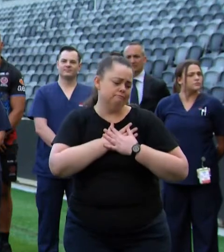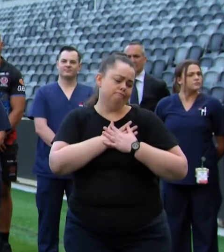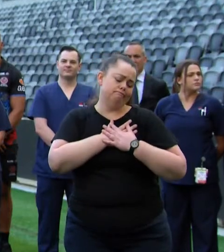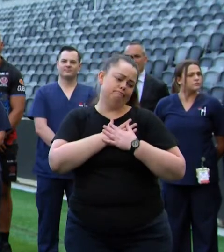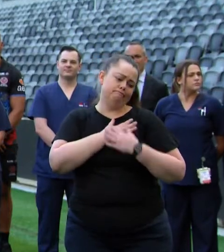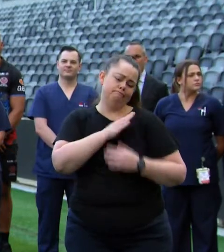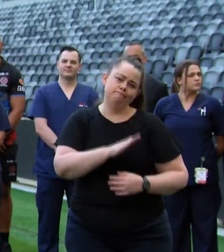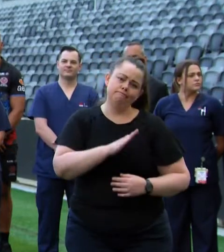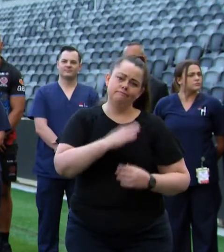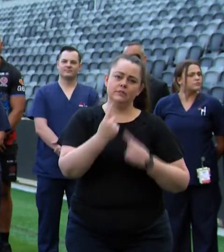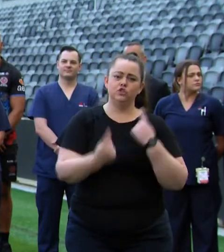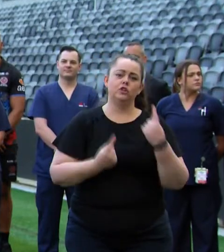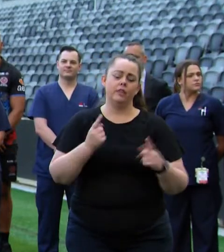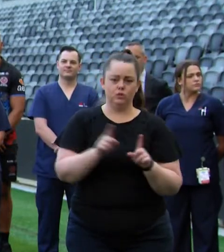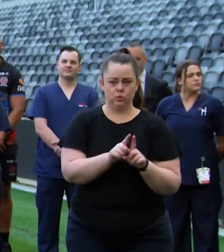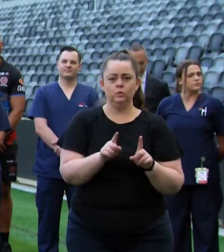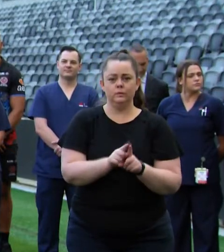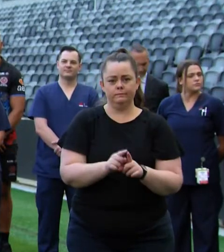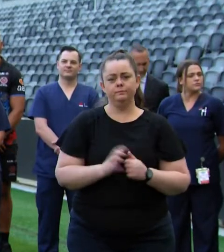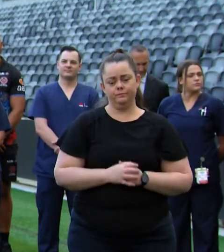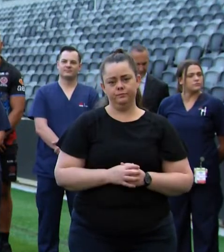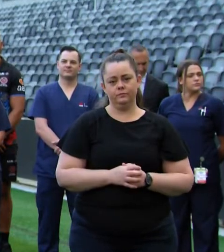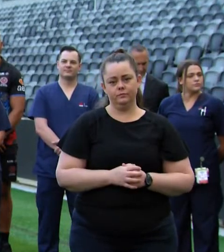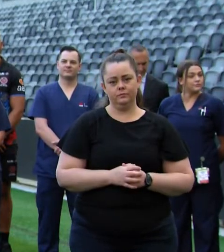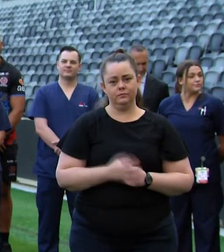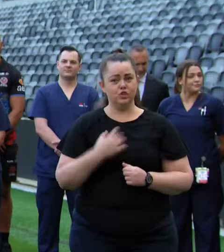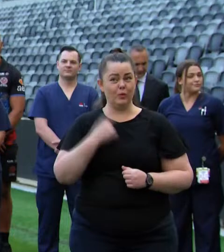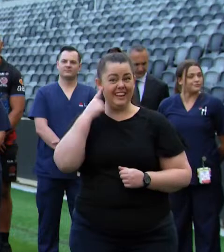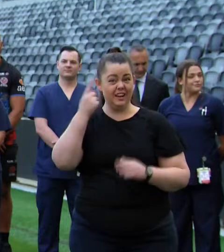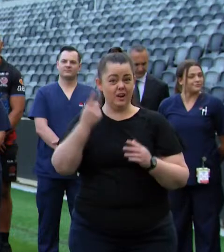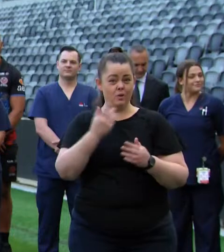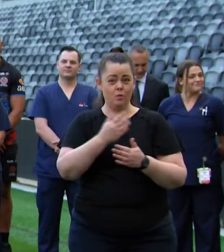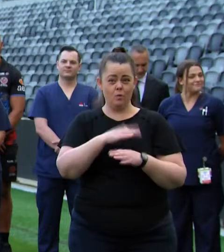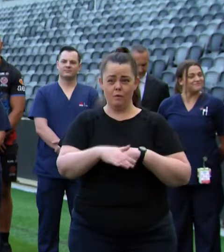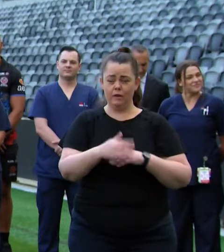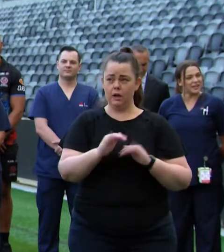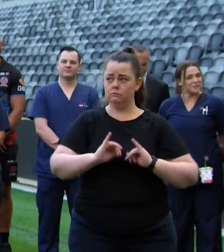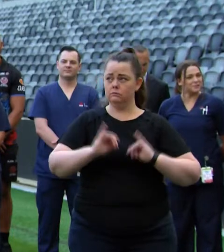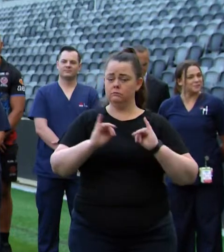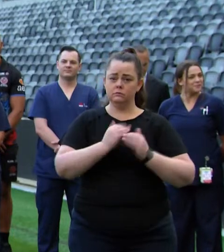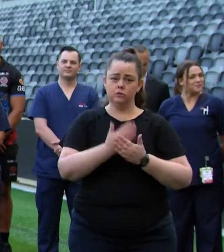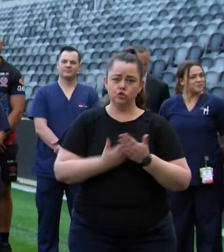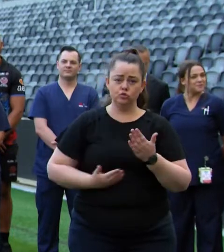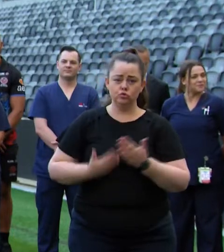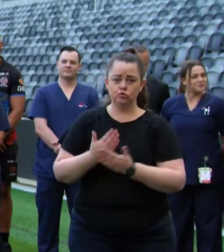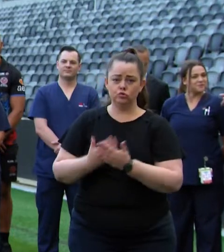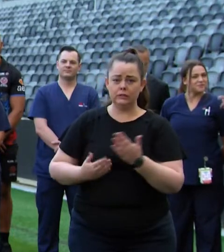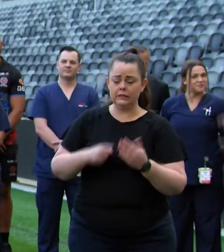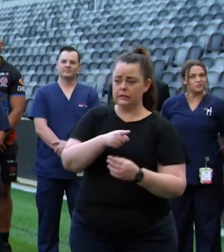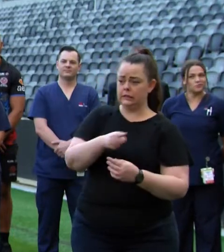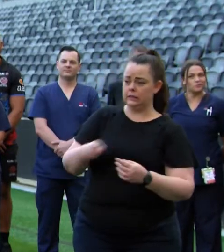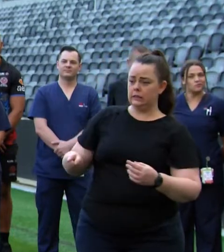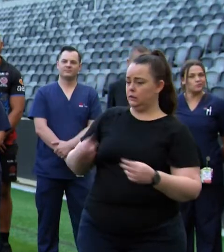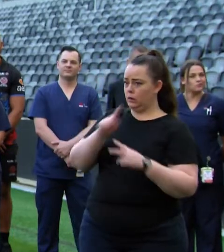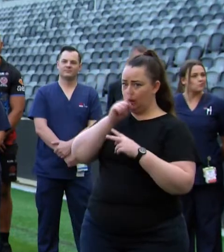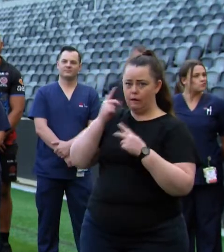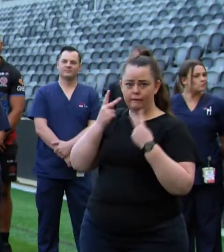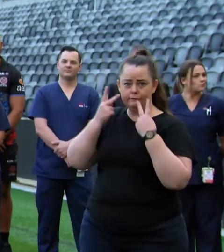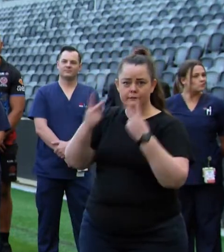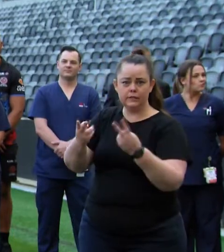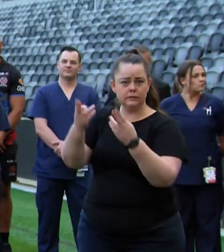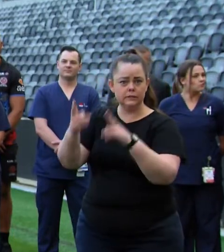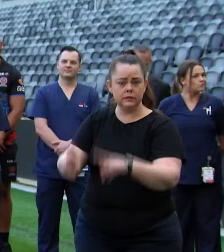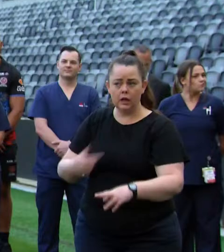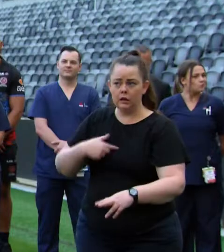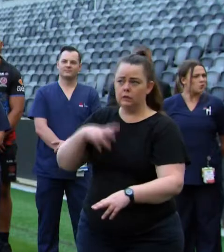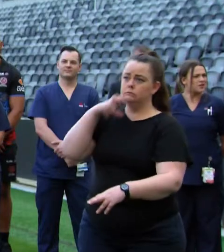right across our state. And I think learning from some of those heartbreaking stories and listening to those stories over the course of the